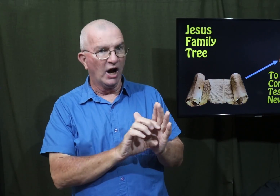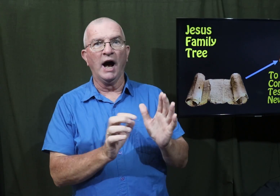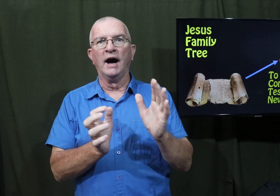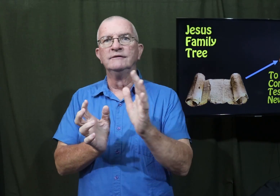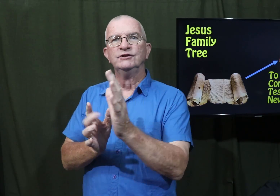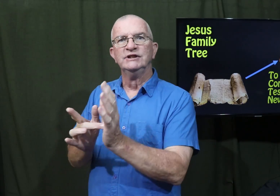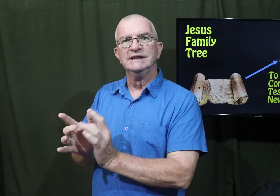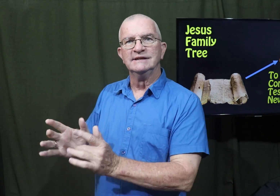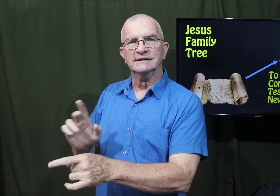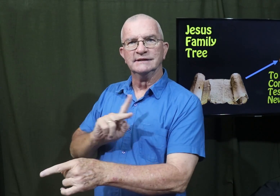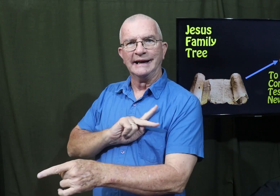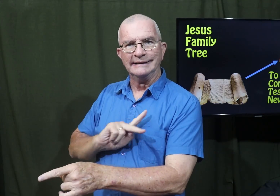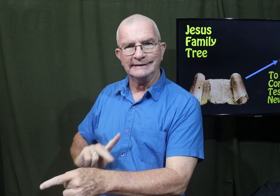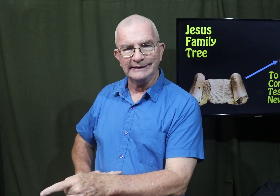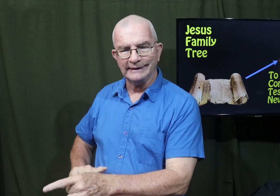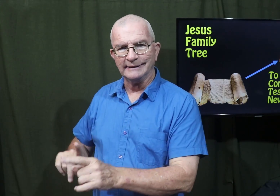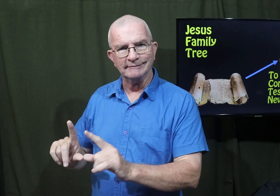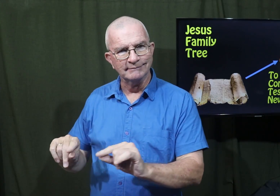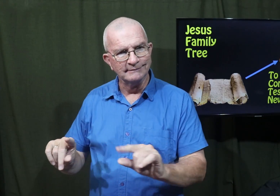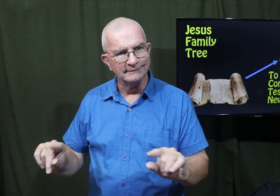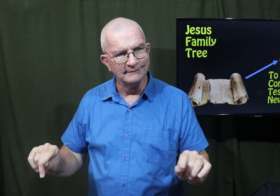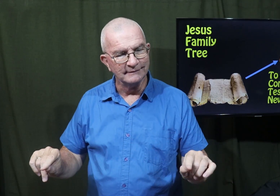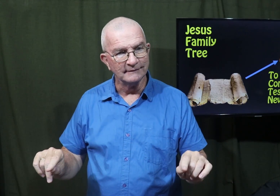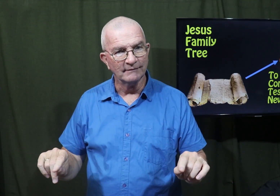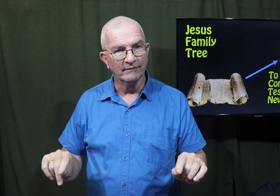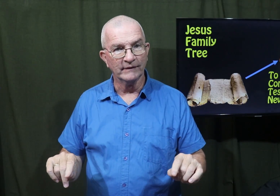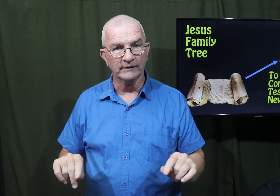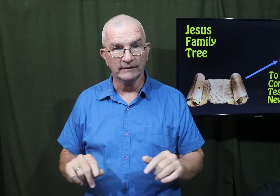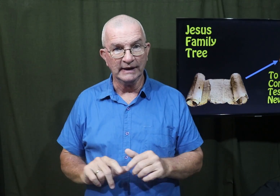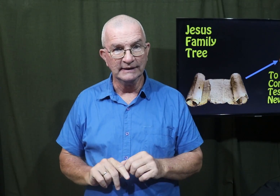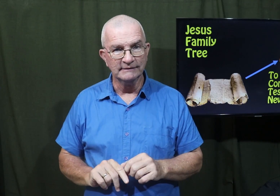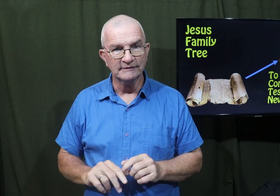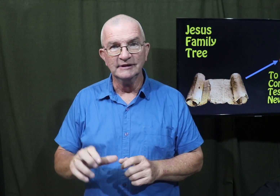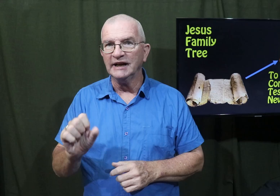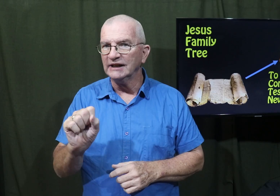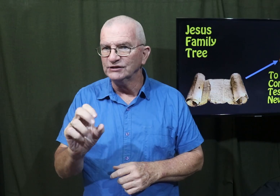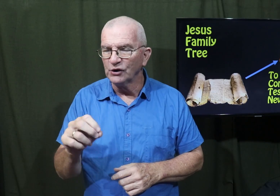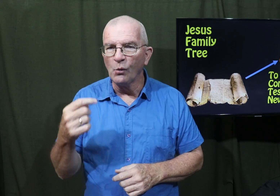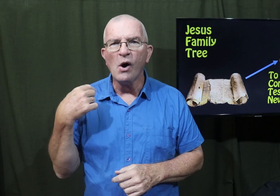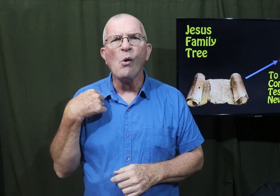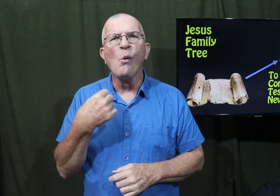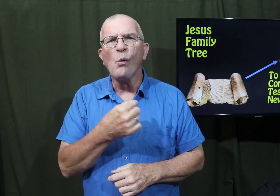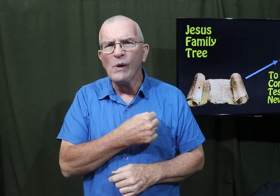and the king is a picture of Jesus as king etc etc so